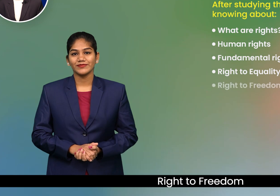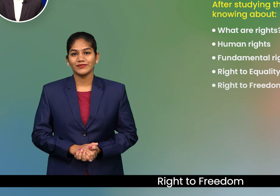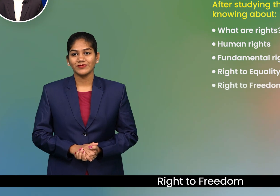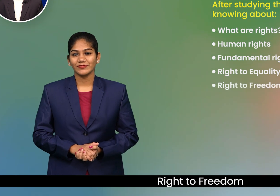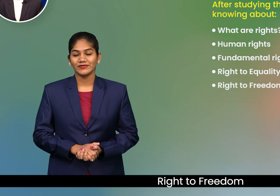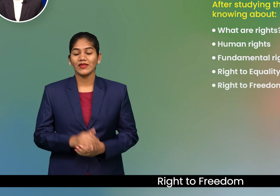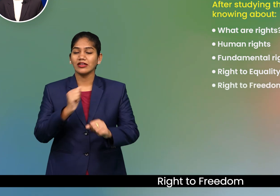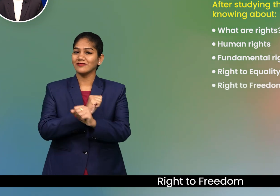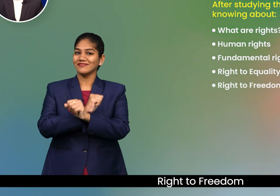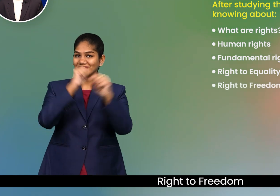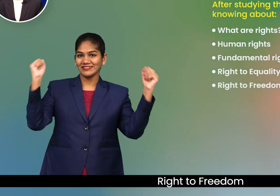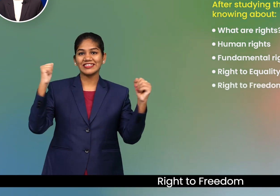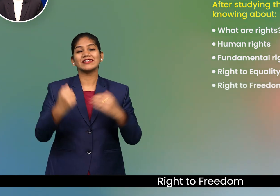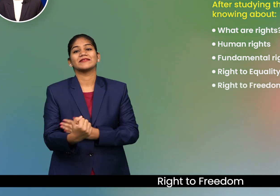right to freedom,